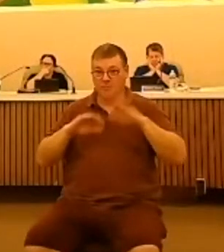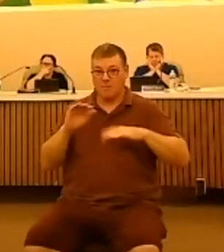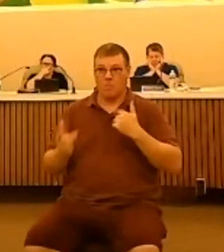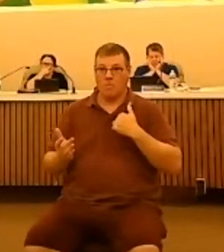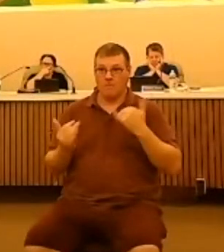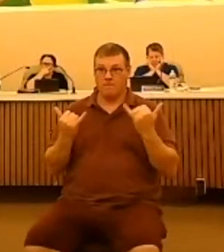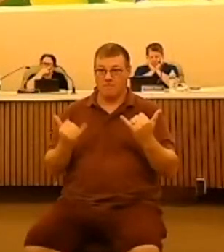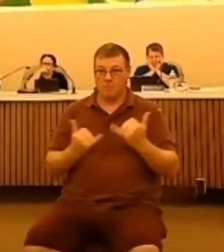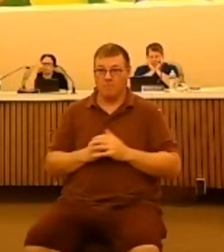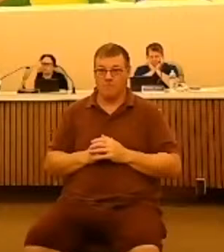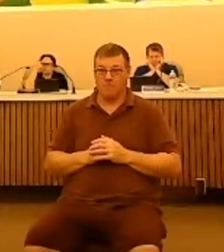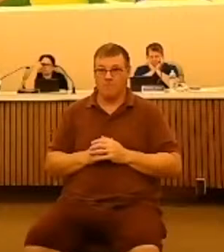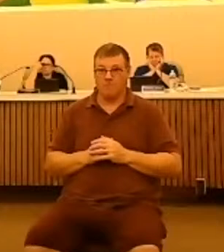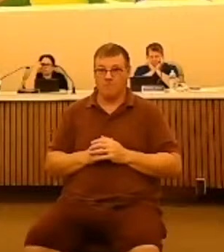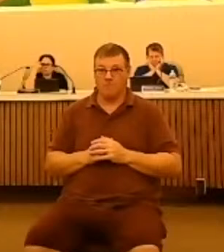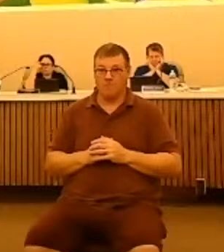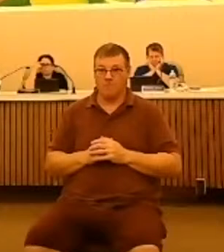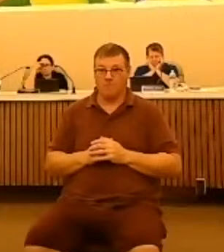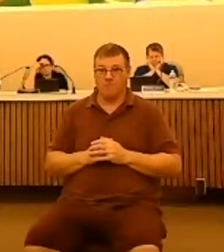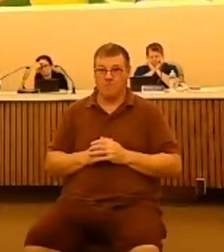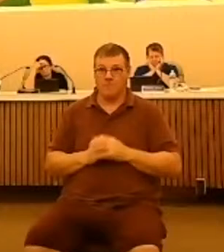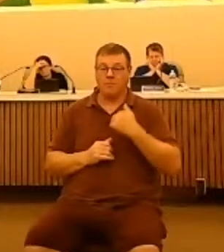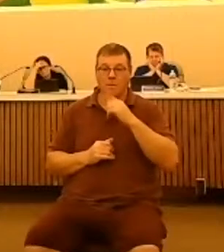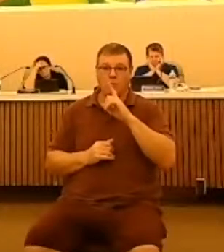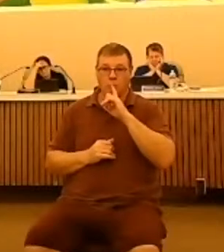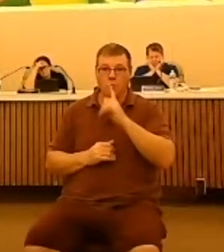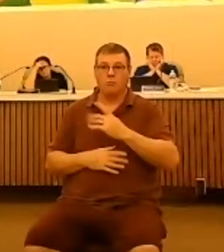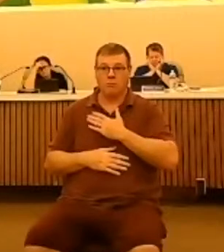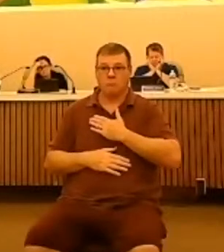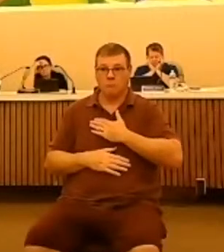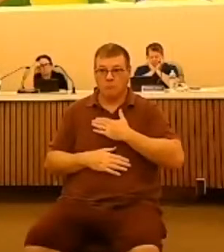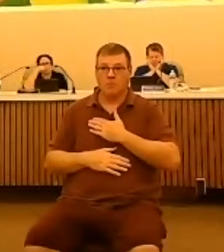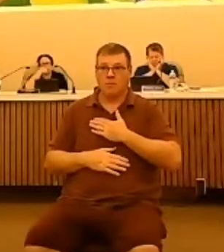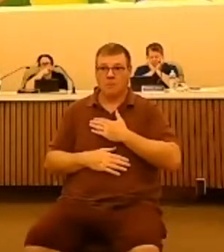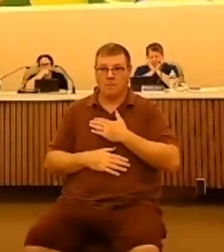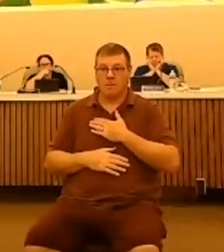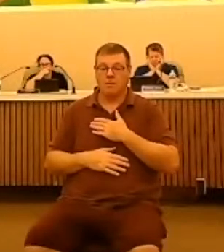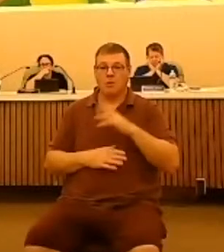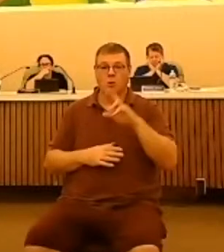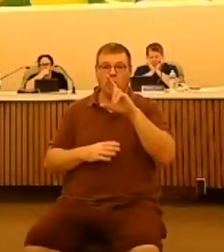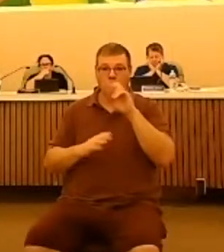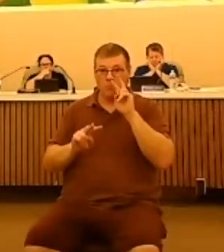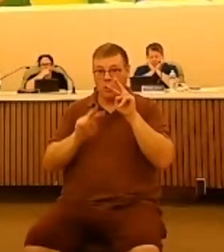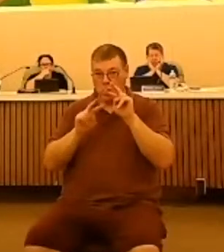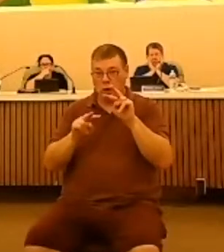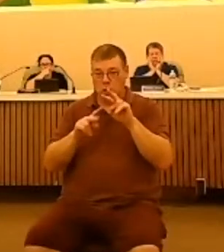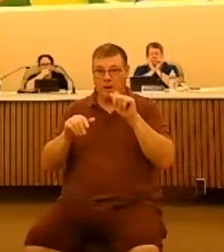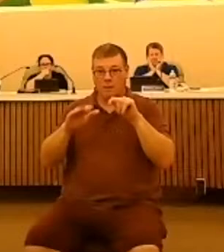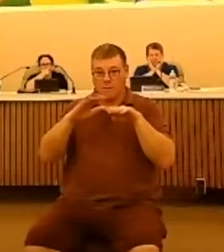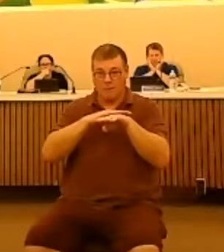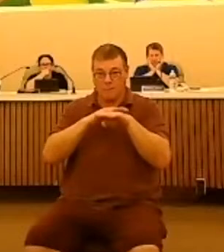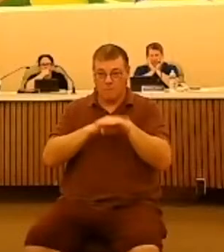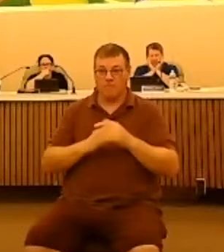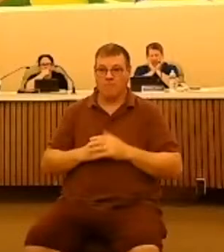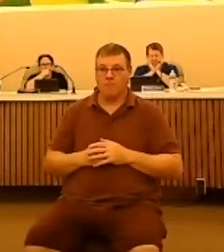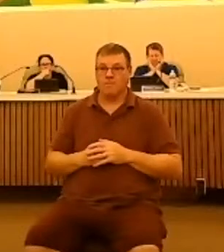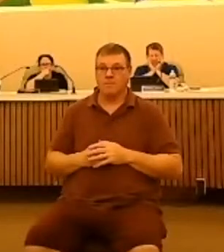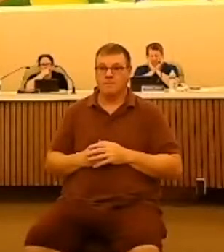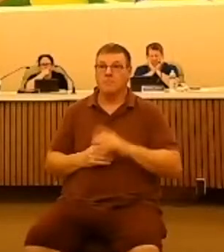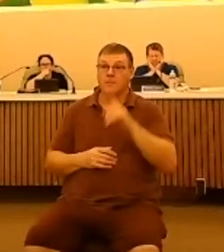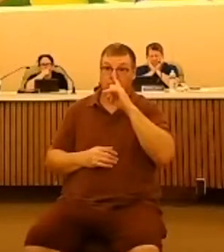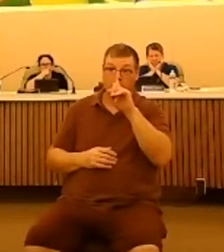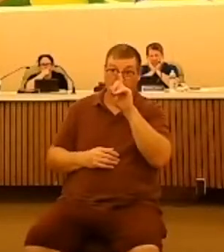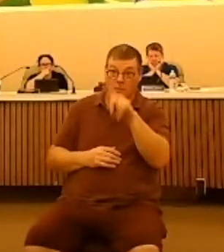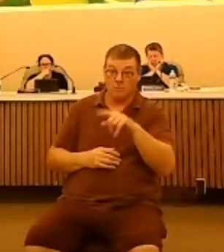now. So I would really, really appreciate relooking at access. And So can I ask you a